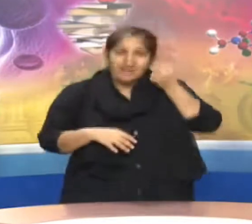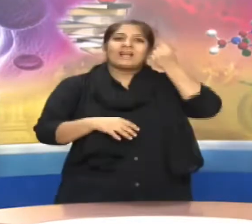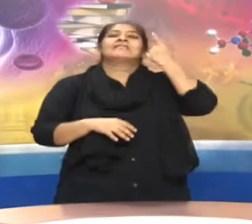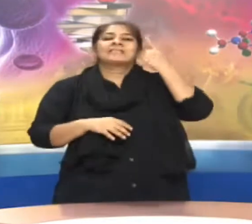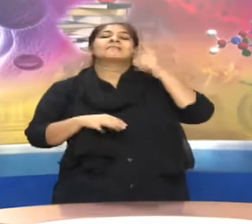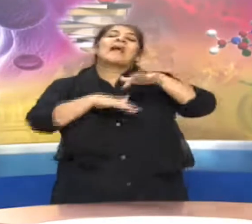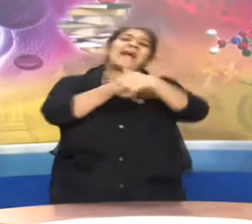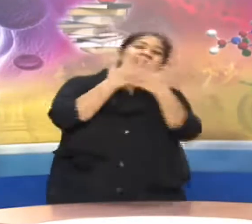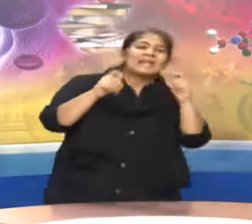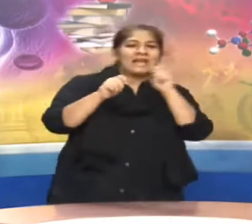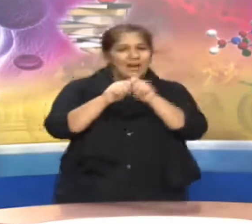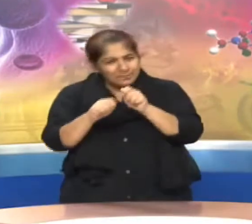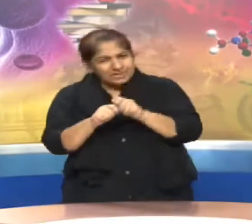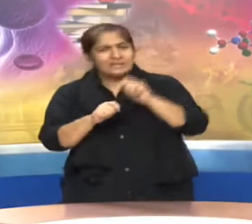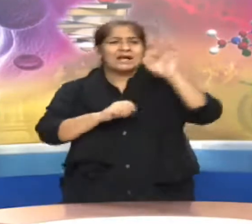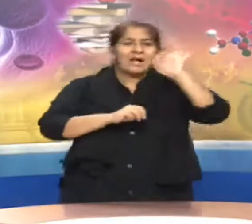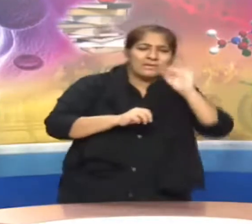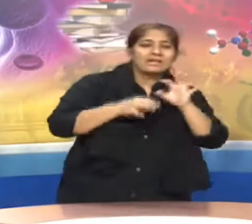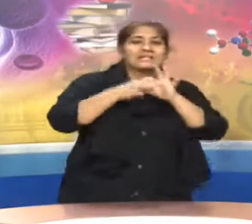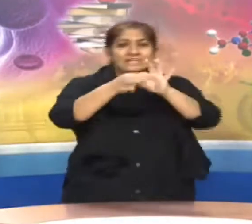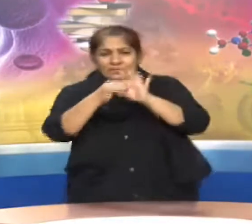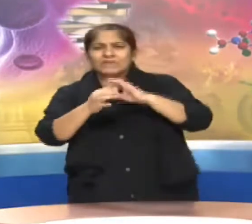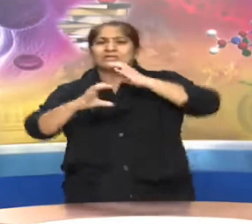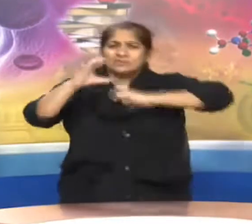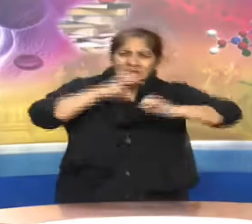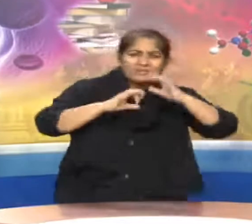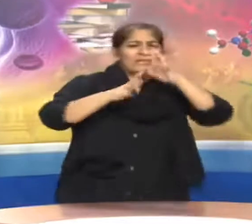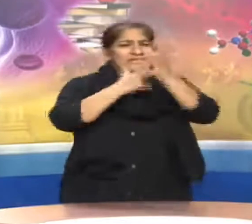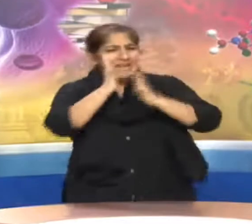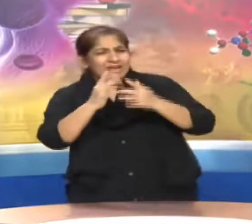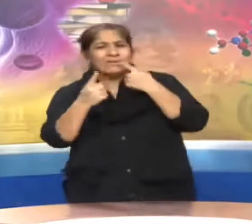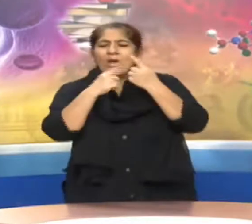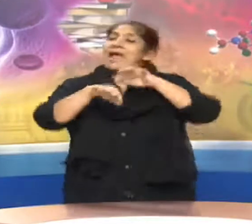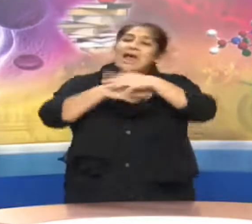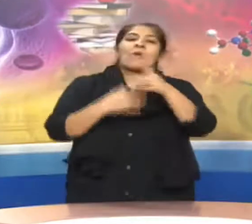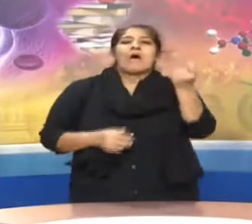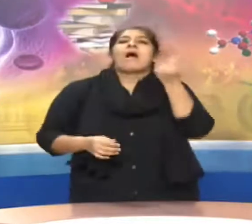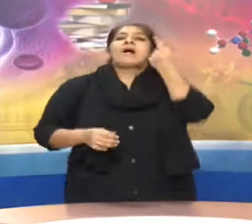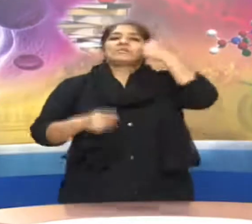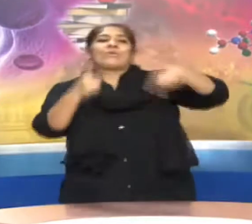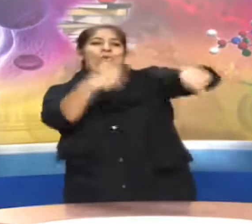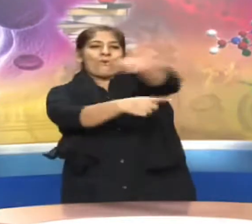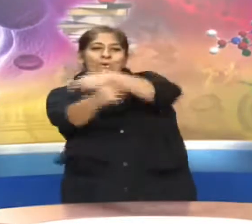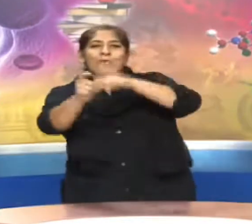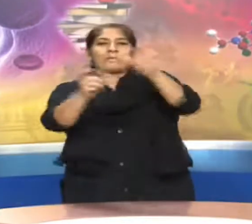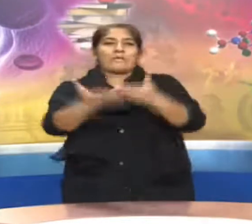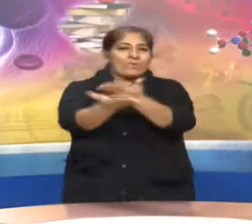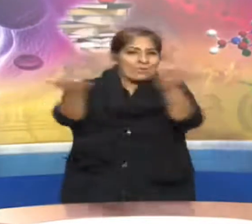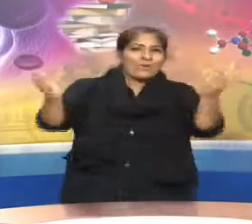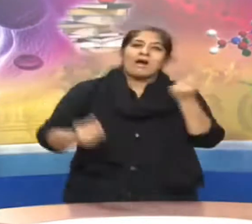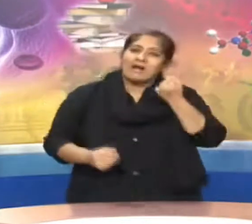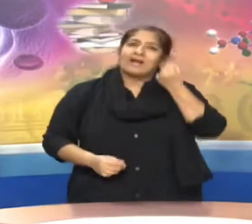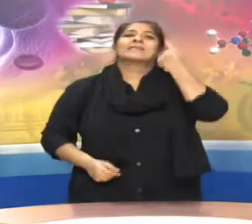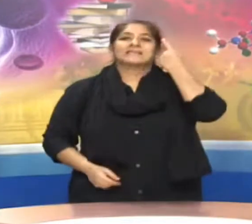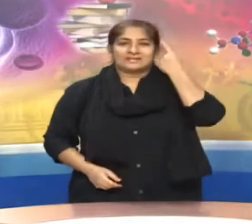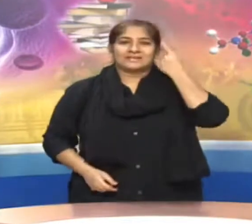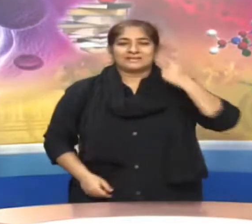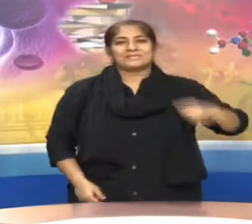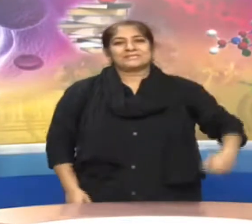points about the communication, our communication was clear. So similar way,